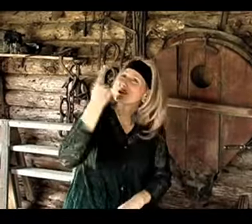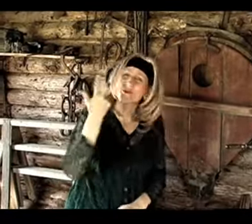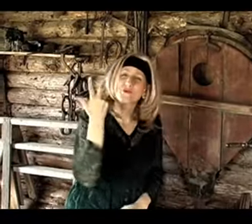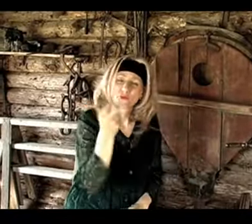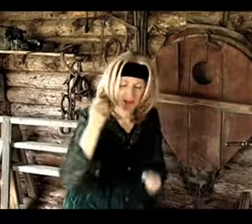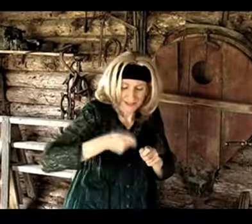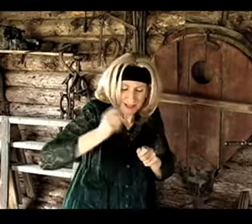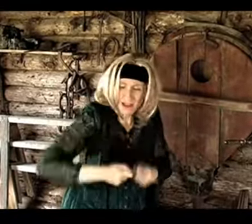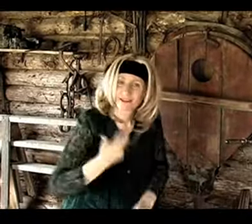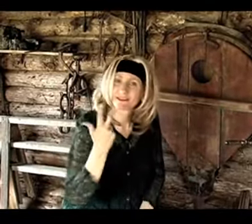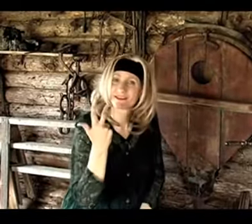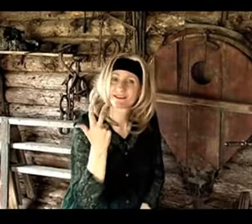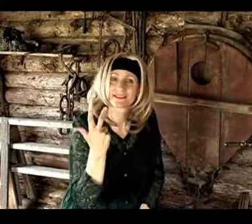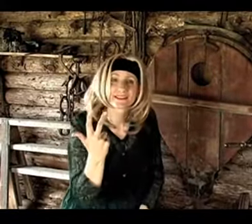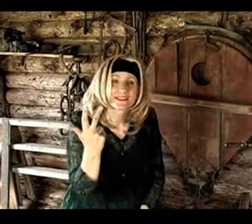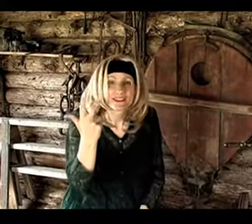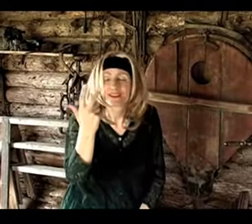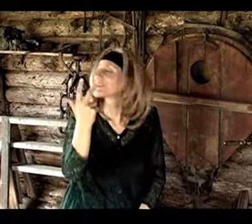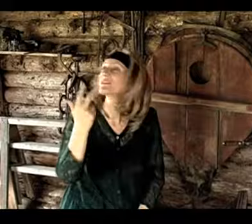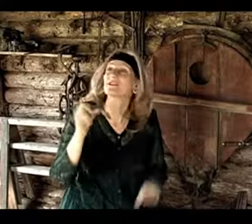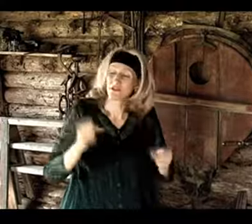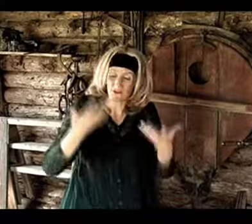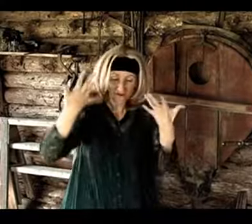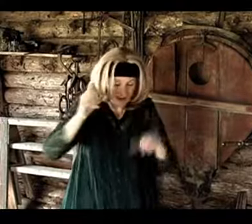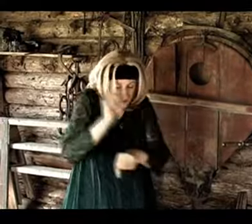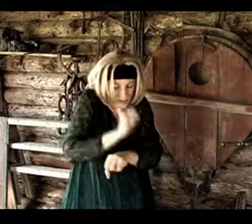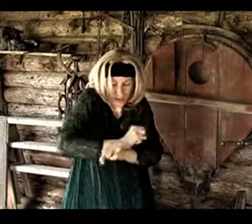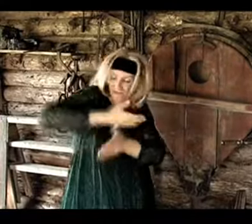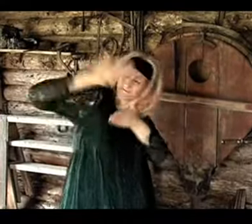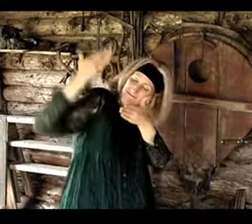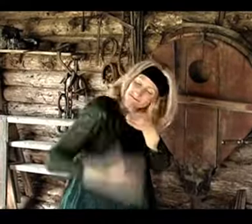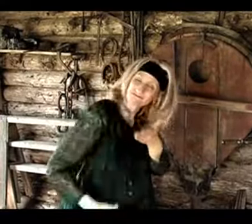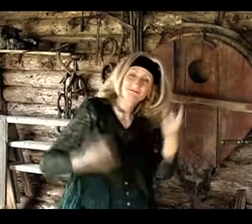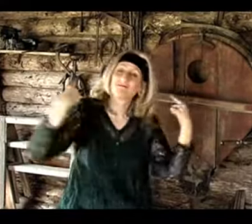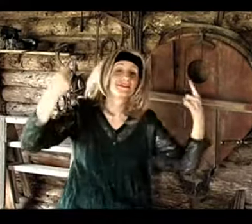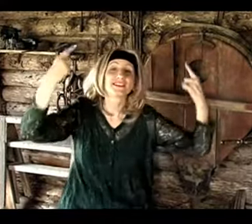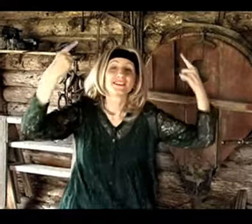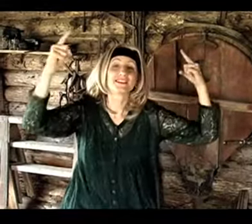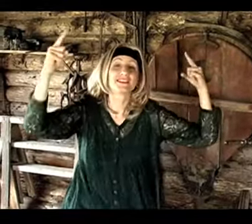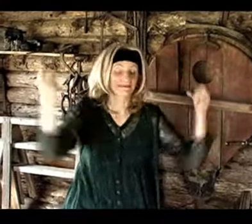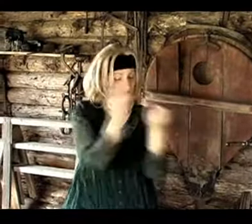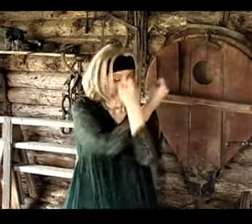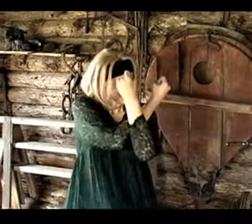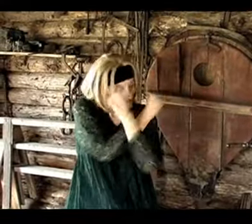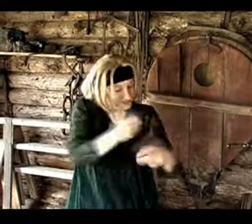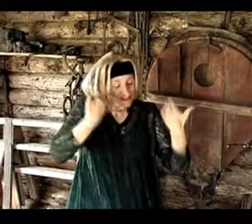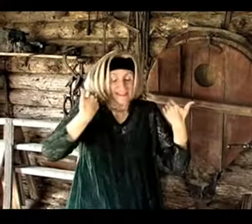three nails, he could finish a work so